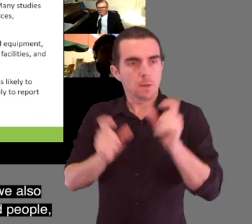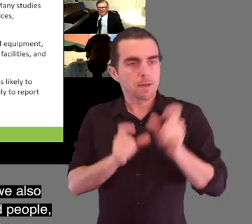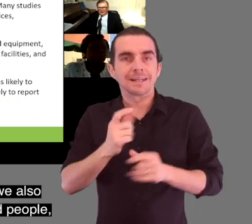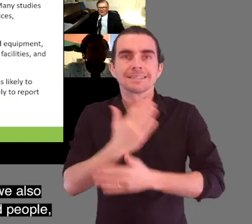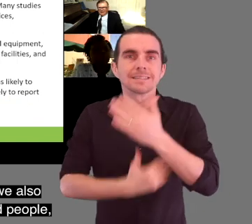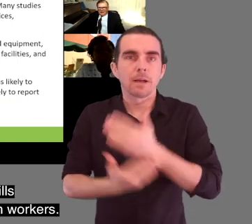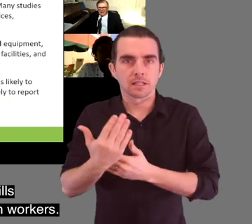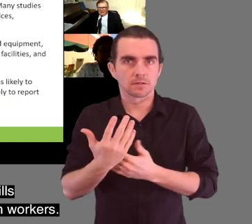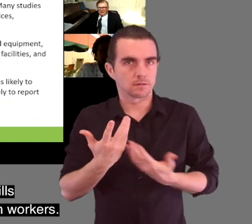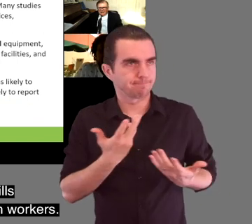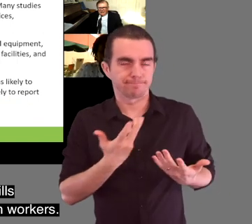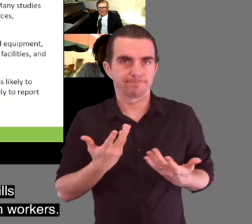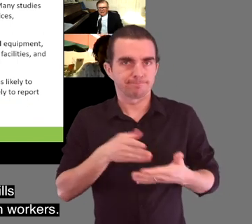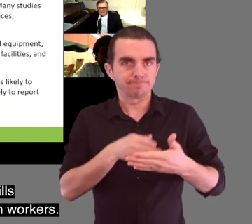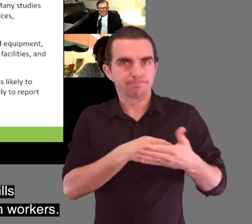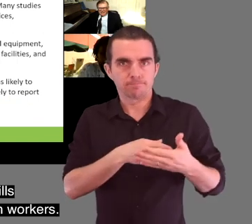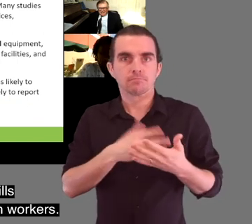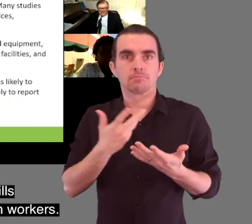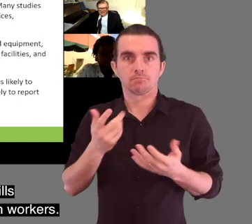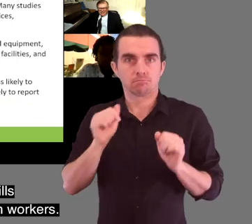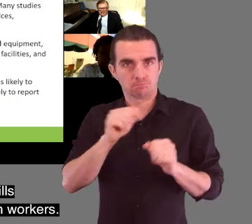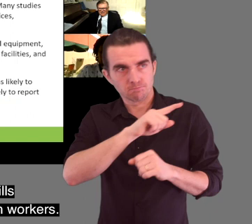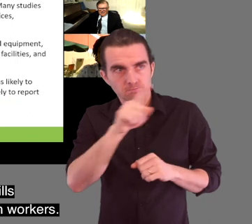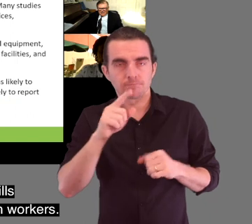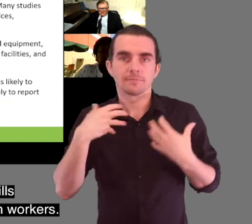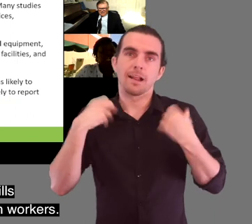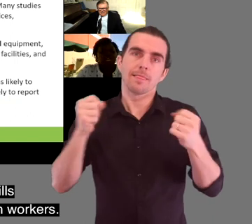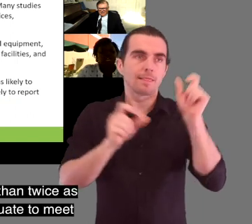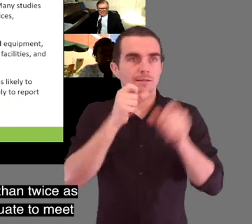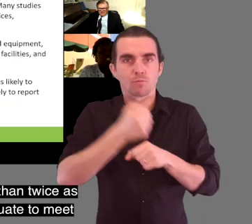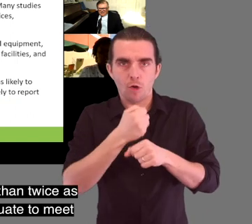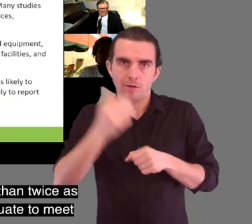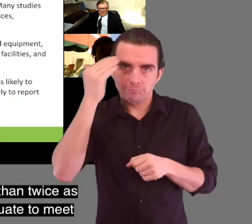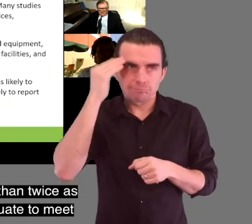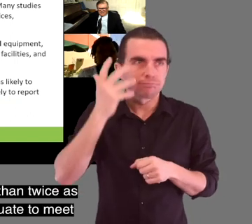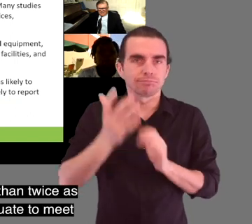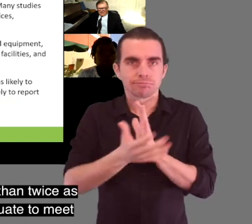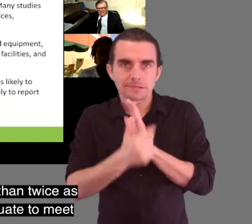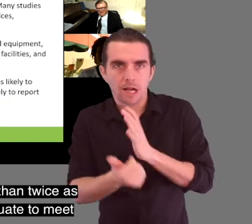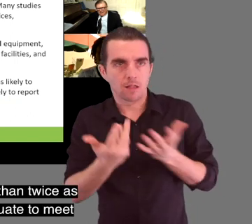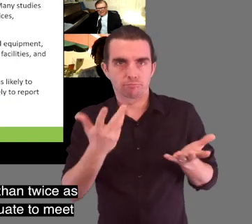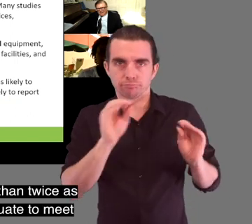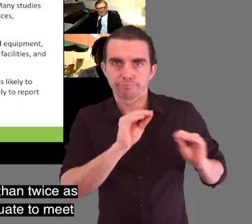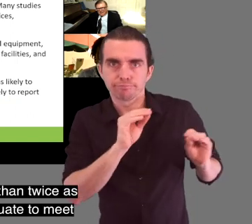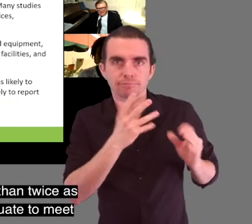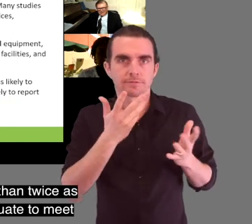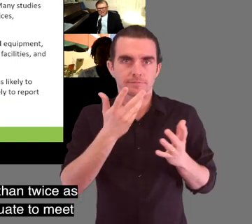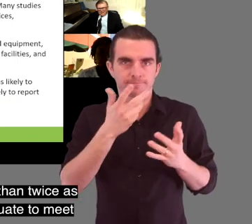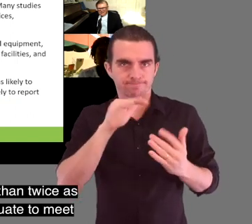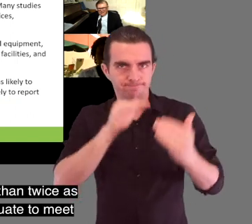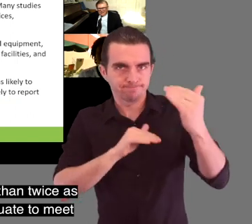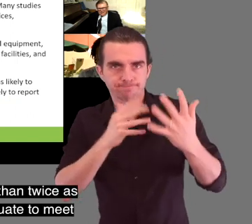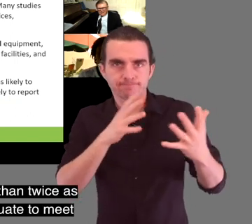as disabled people is inadequate skills and knowledge of health workers. Disabled people were more than twice